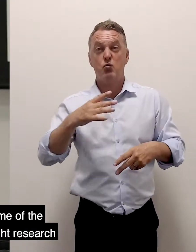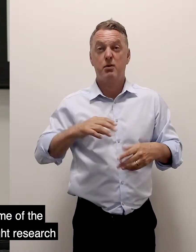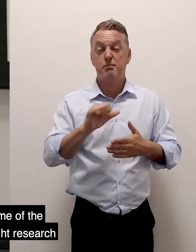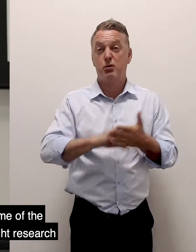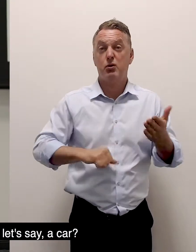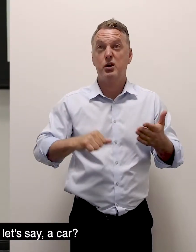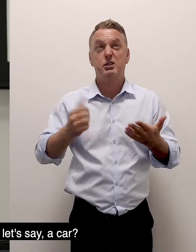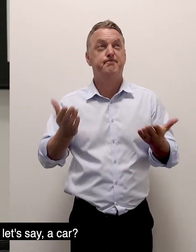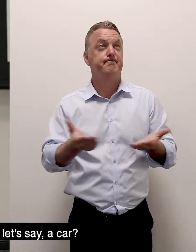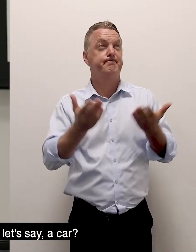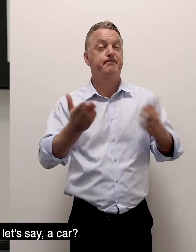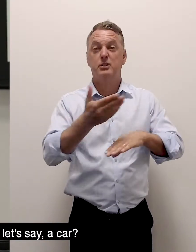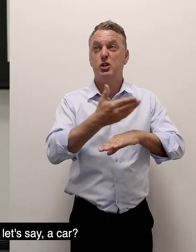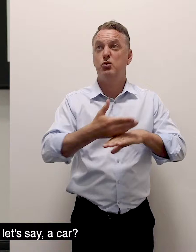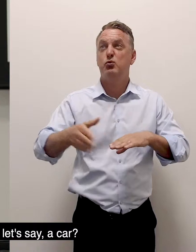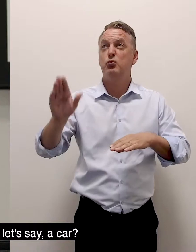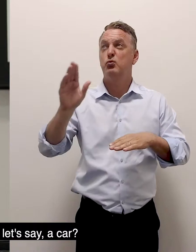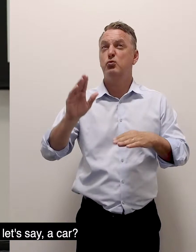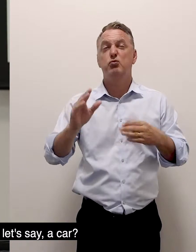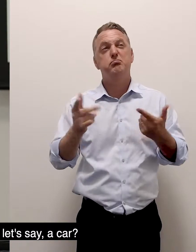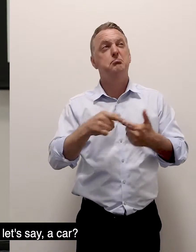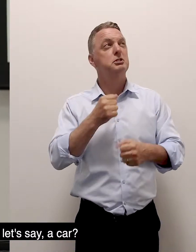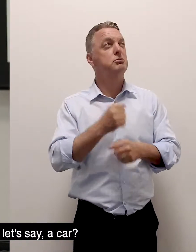that you might research when you want to buy,